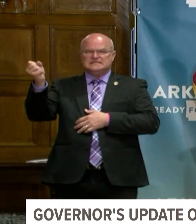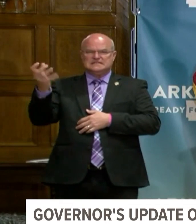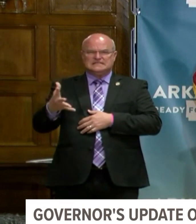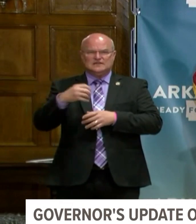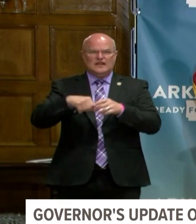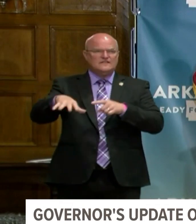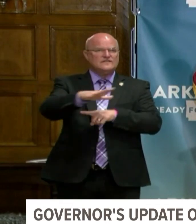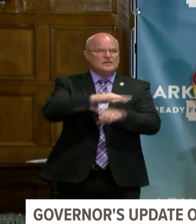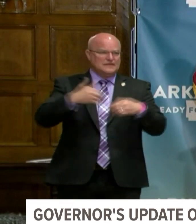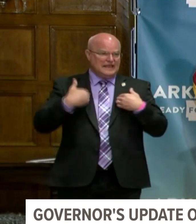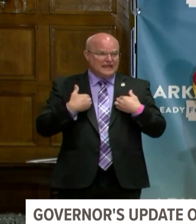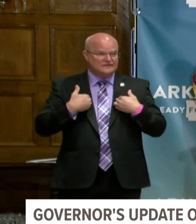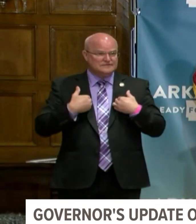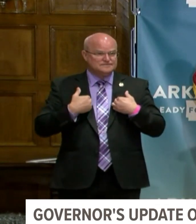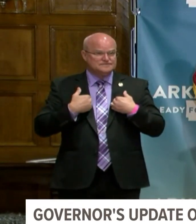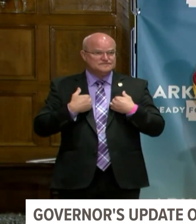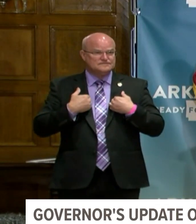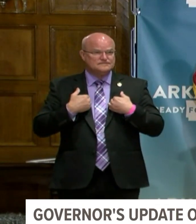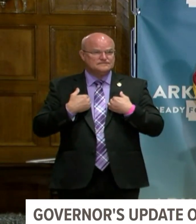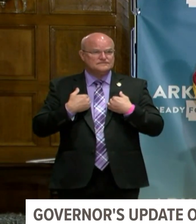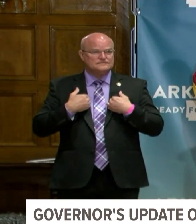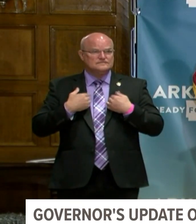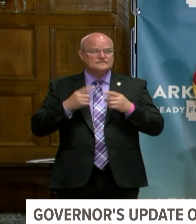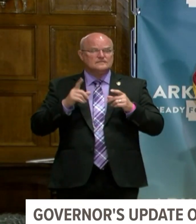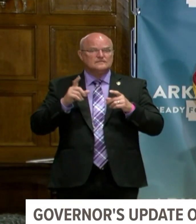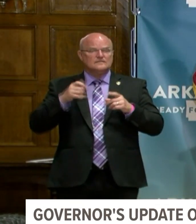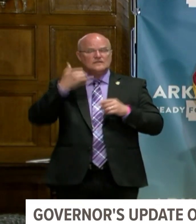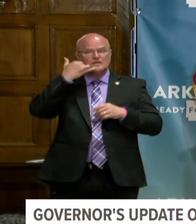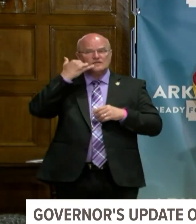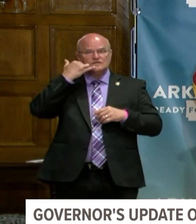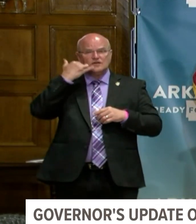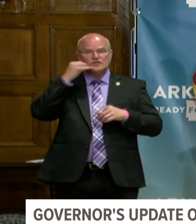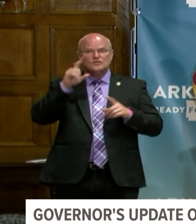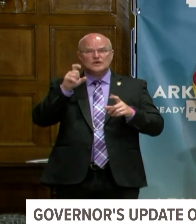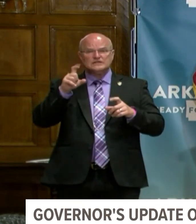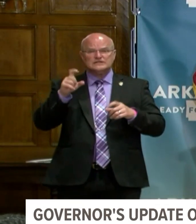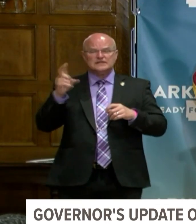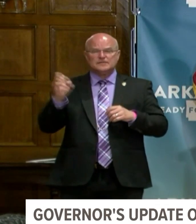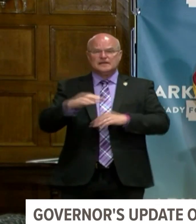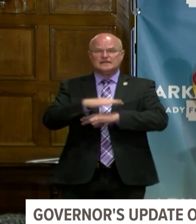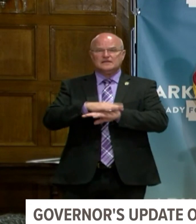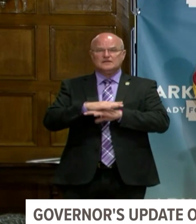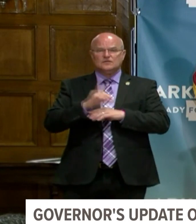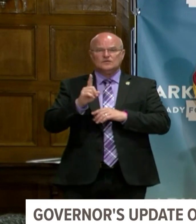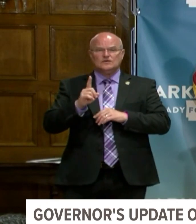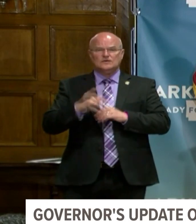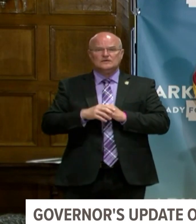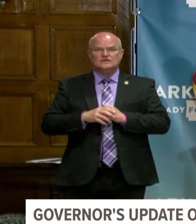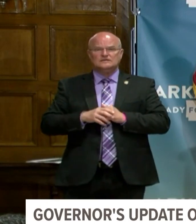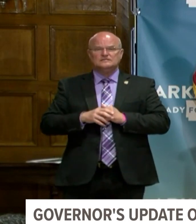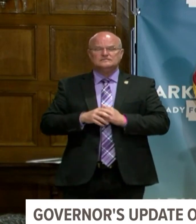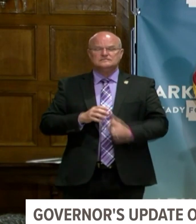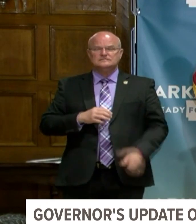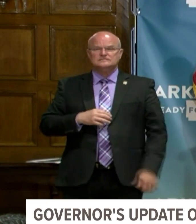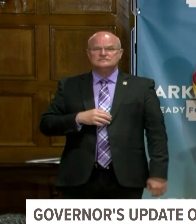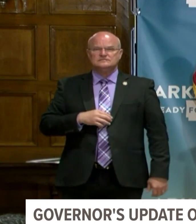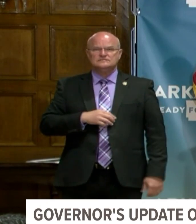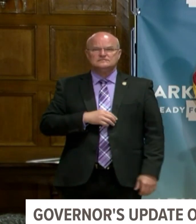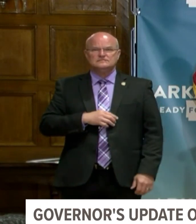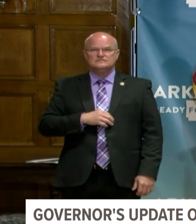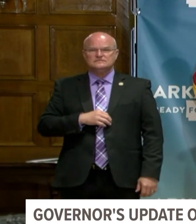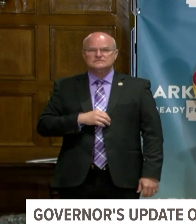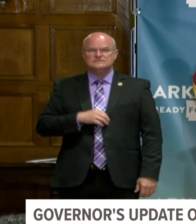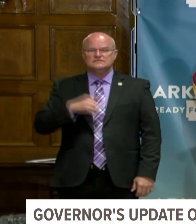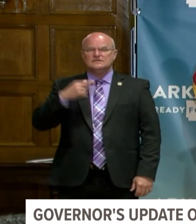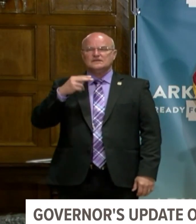casino and environment that they have. Let's take a question remotely, and we'll come back to the table. One remotely. This is Jamie Weiss